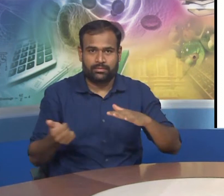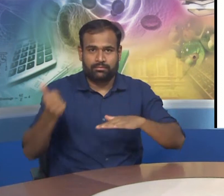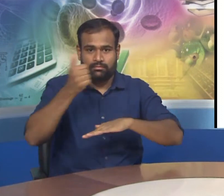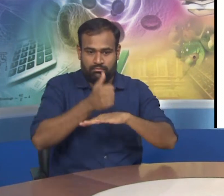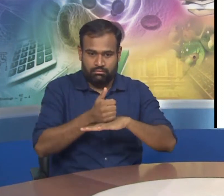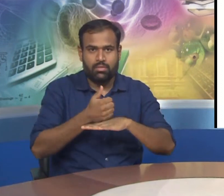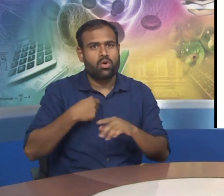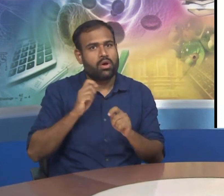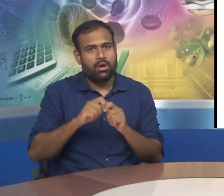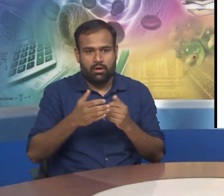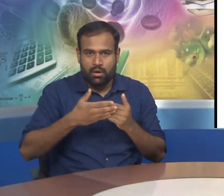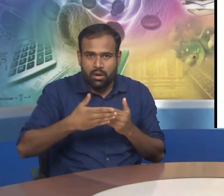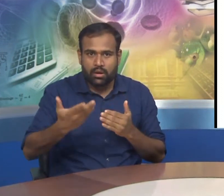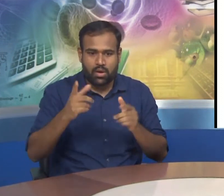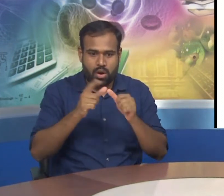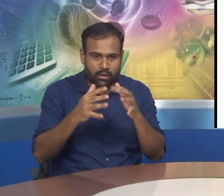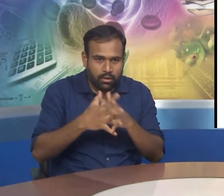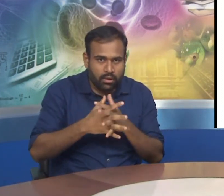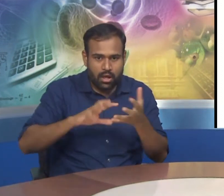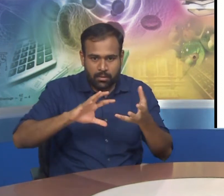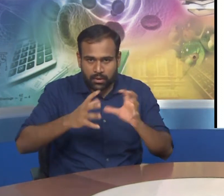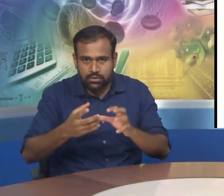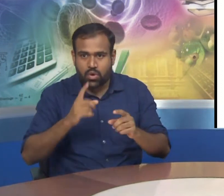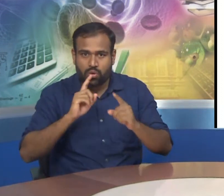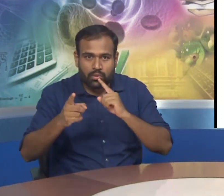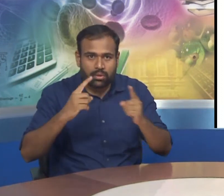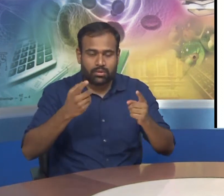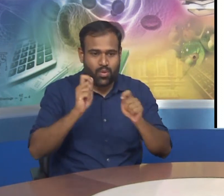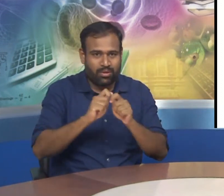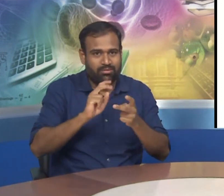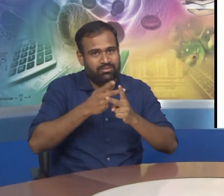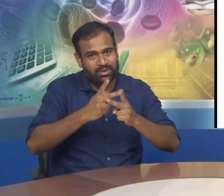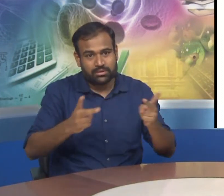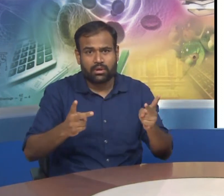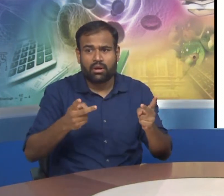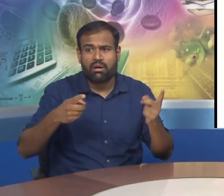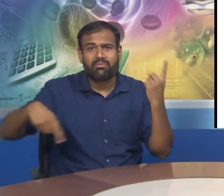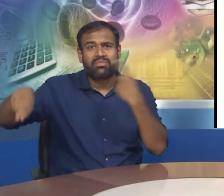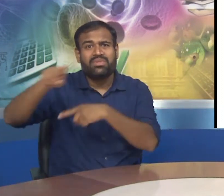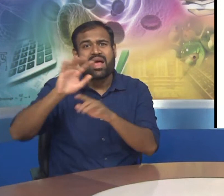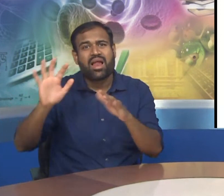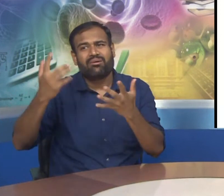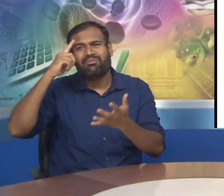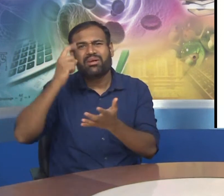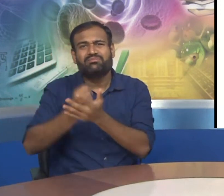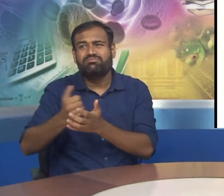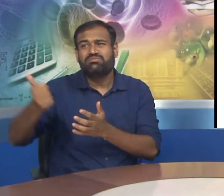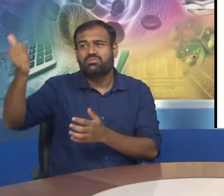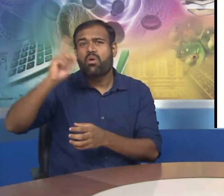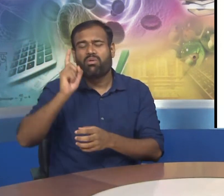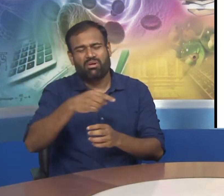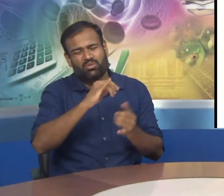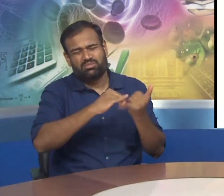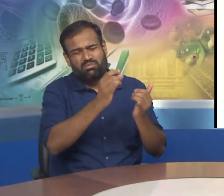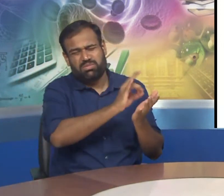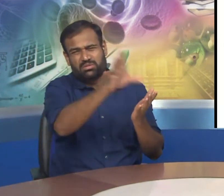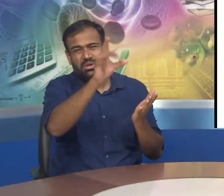It is clear that Supreme Court judges enjoy security of tenure and the executive